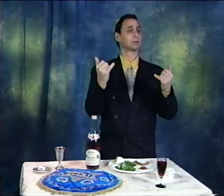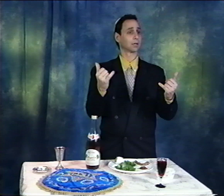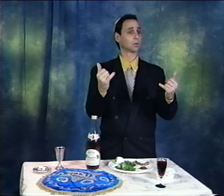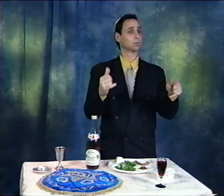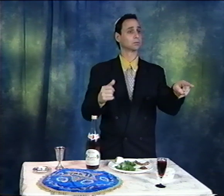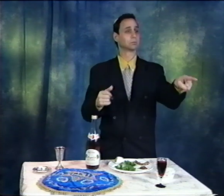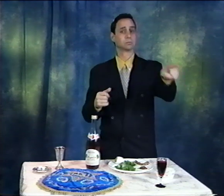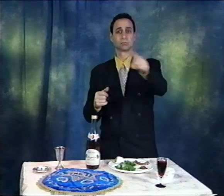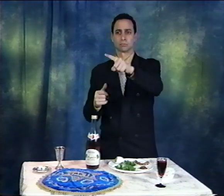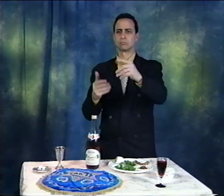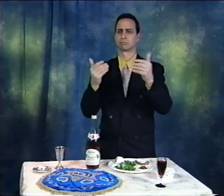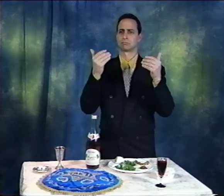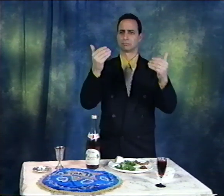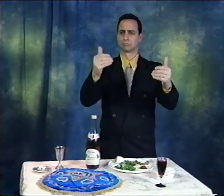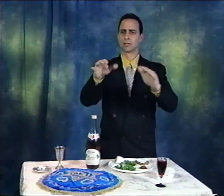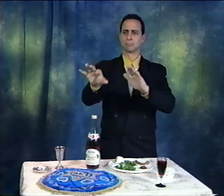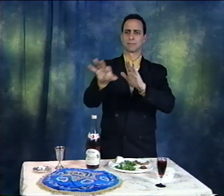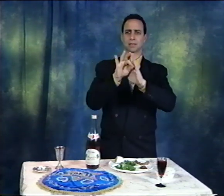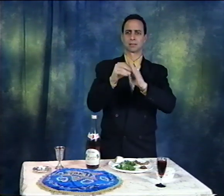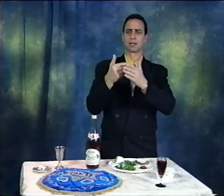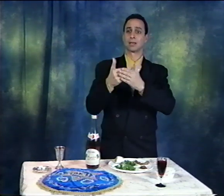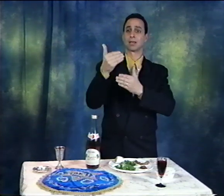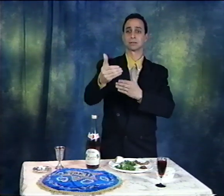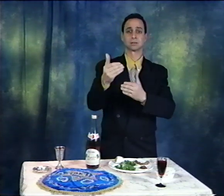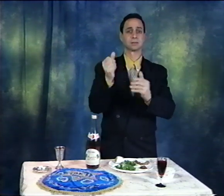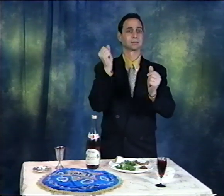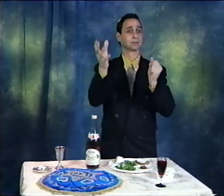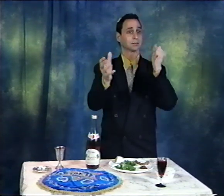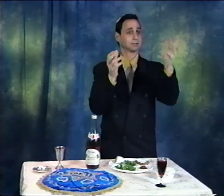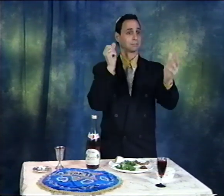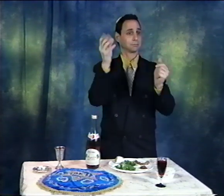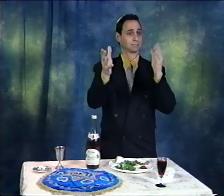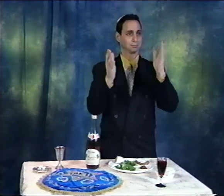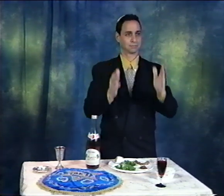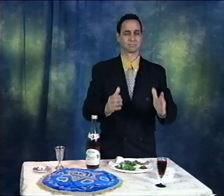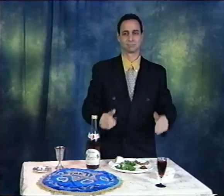Okay, now, all of you tables, go ahead and pick the next reader.